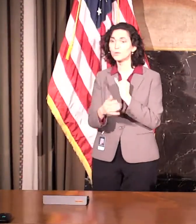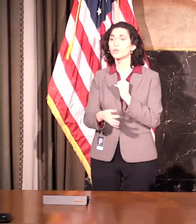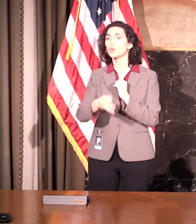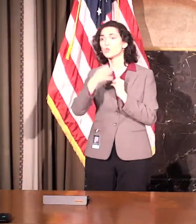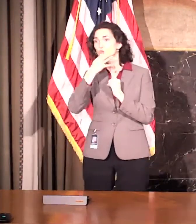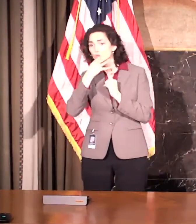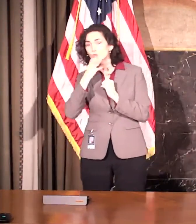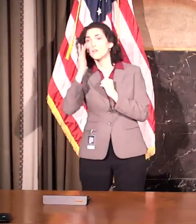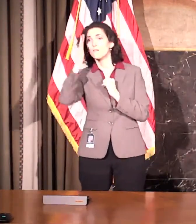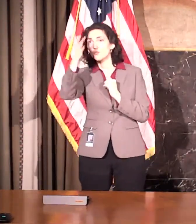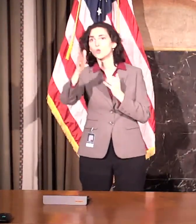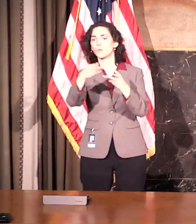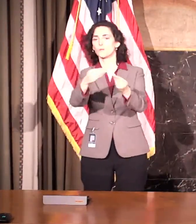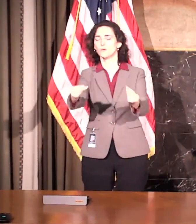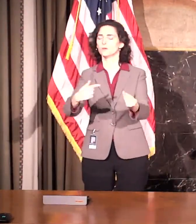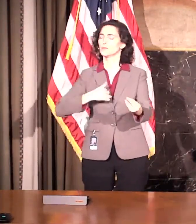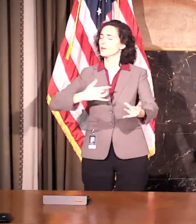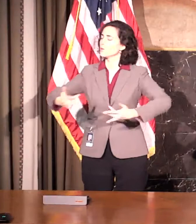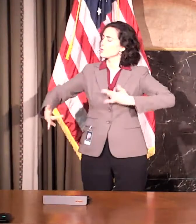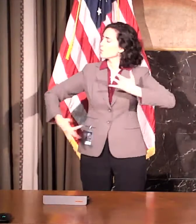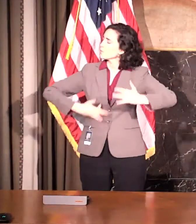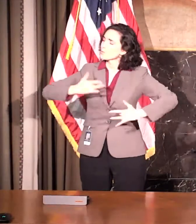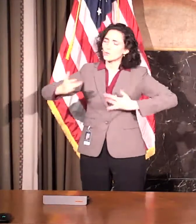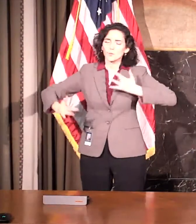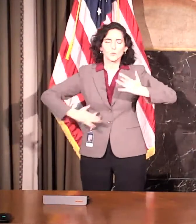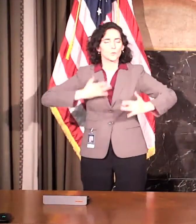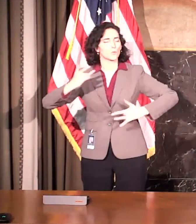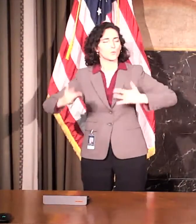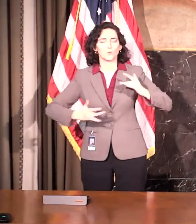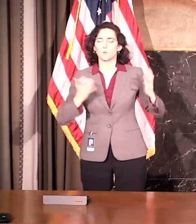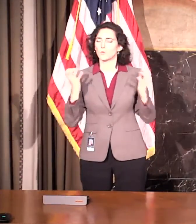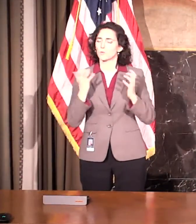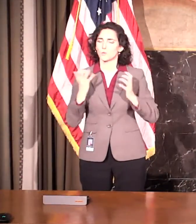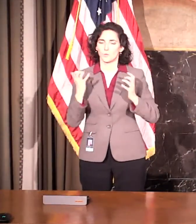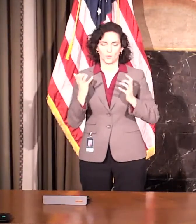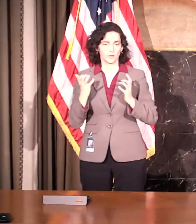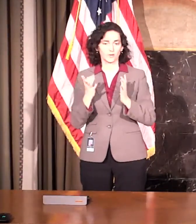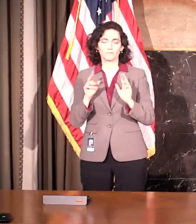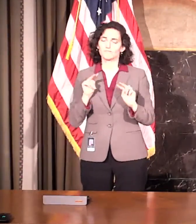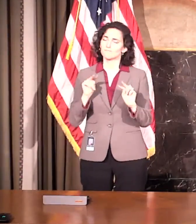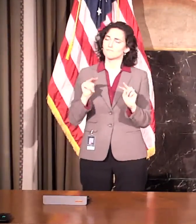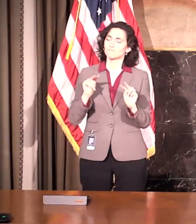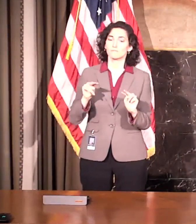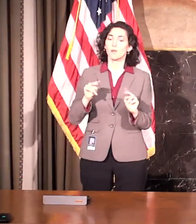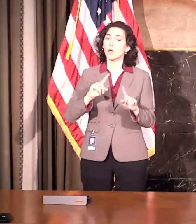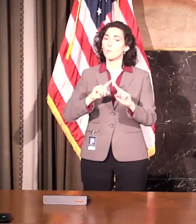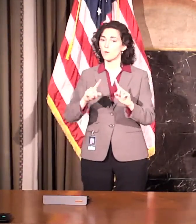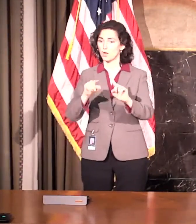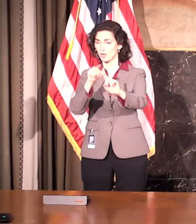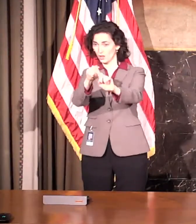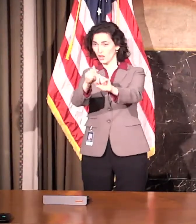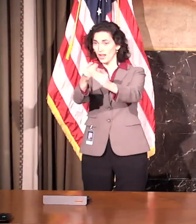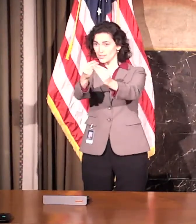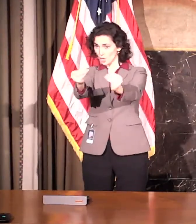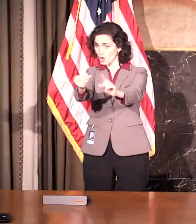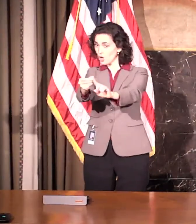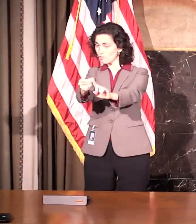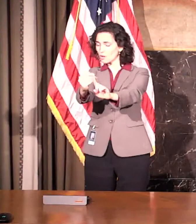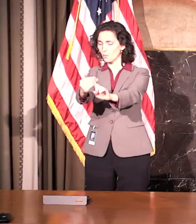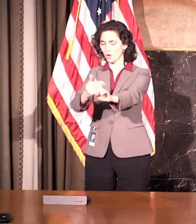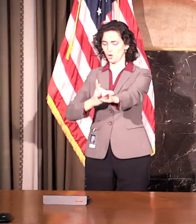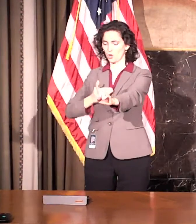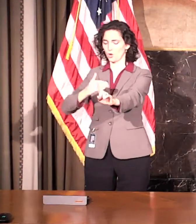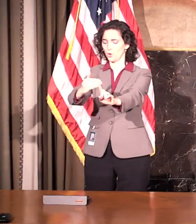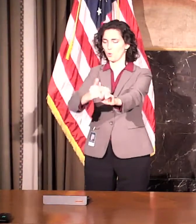is incredibly exciting, really, really exciting. But the road we're on right now is treacherous,